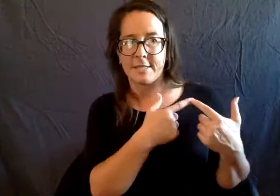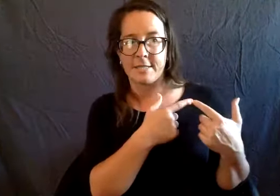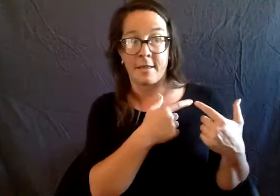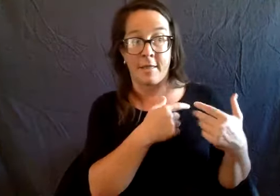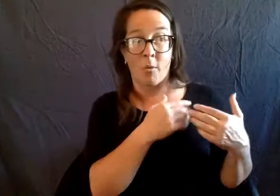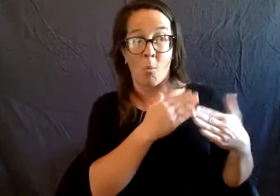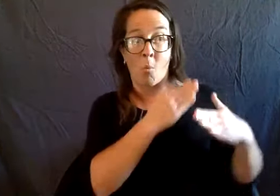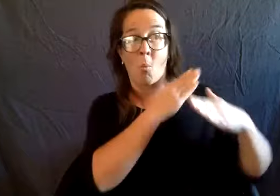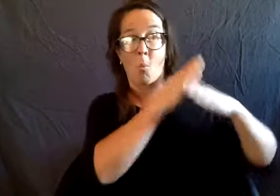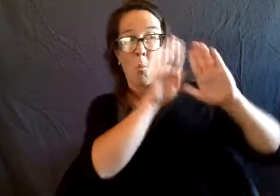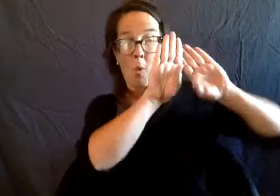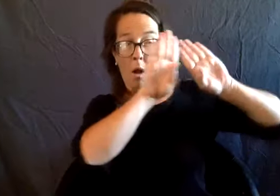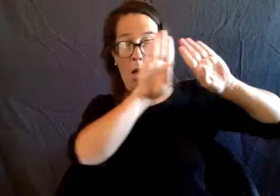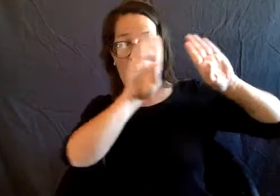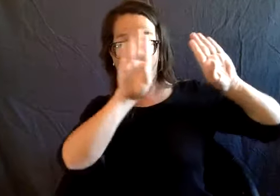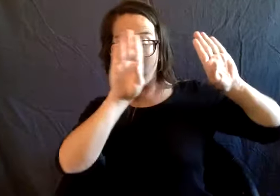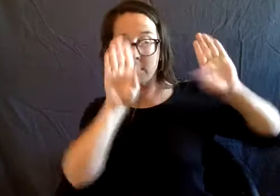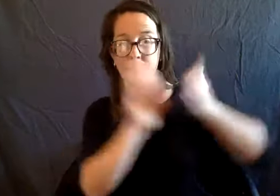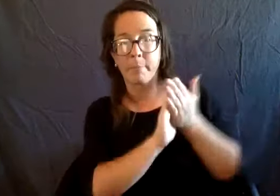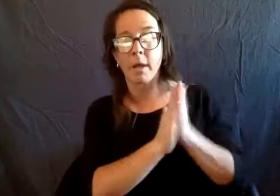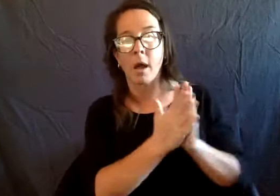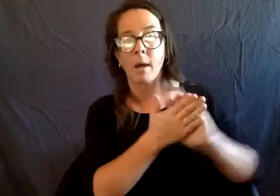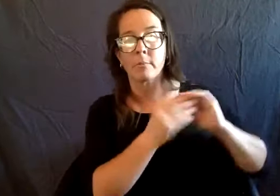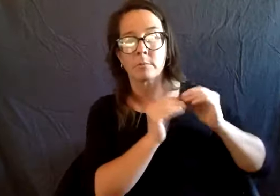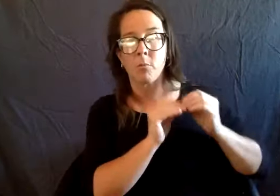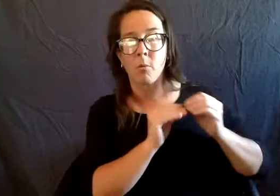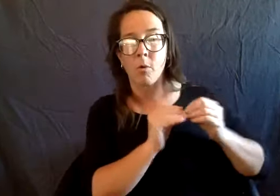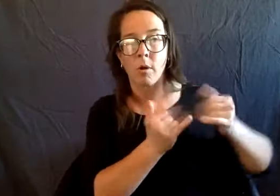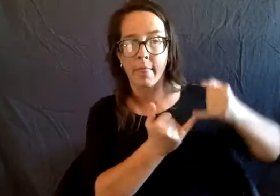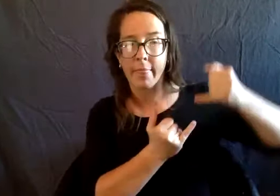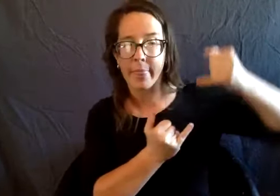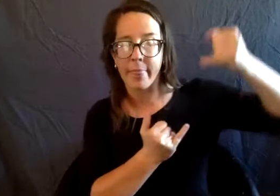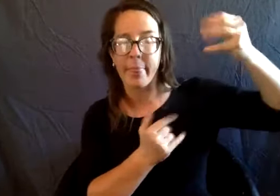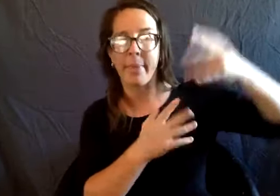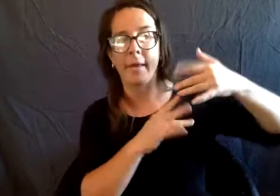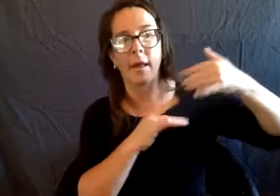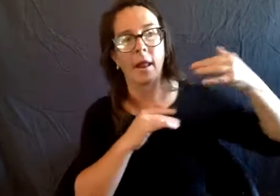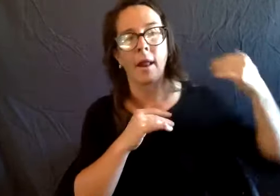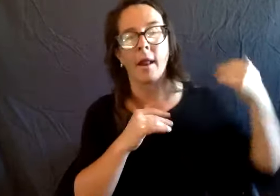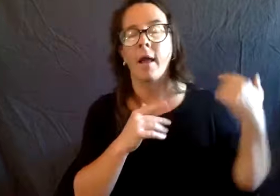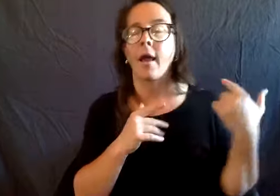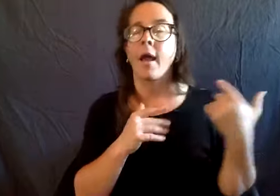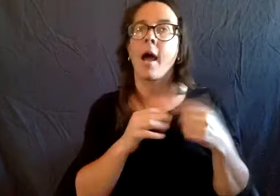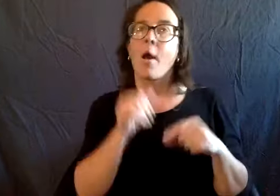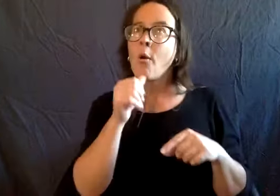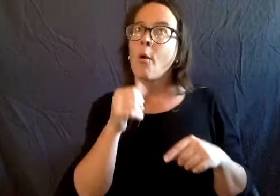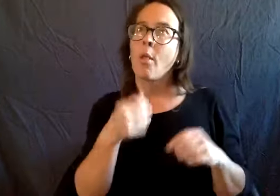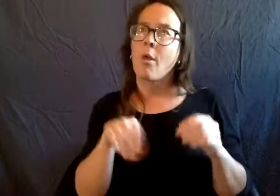I don't put up bricks from time to time. I still do. But I no longer have the desire to keep you at bay and